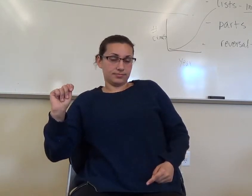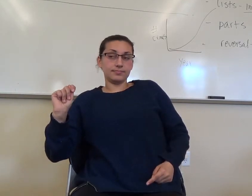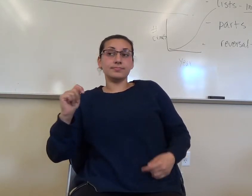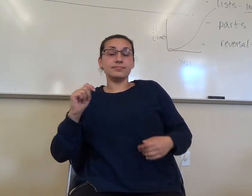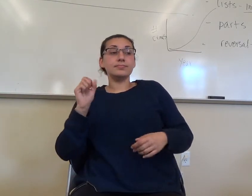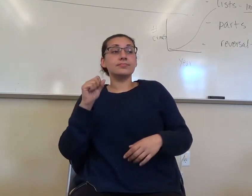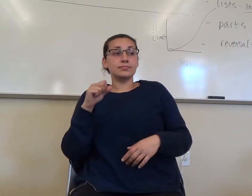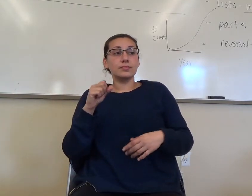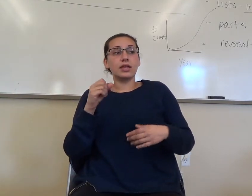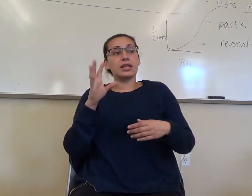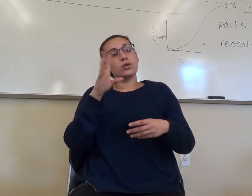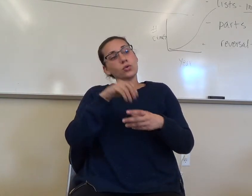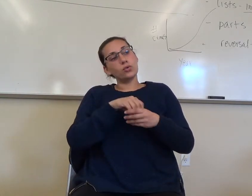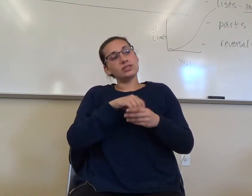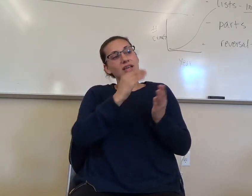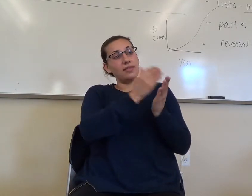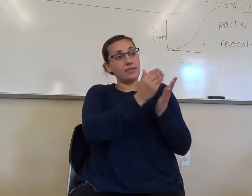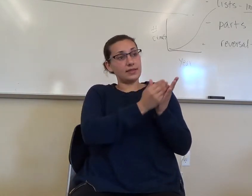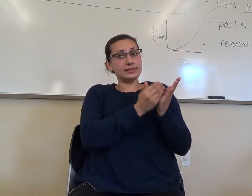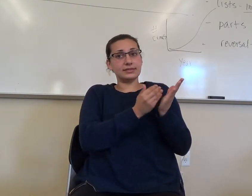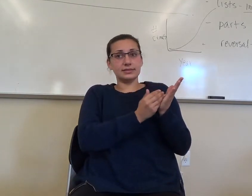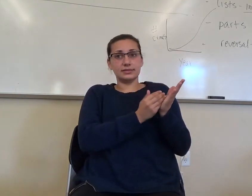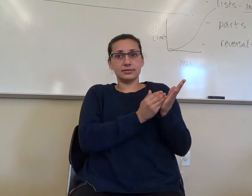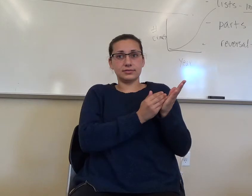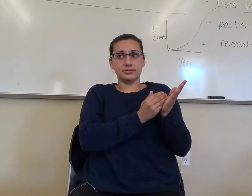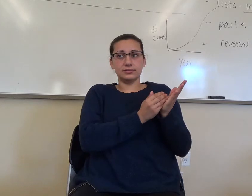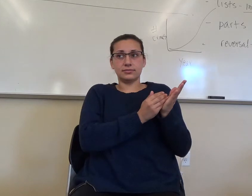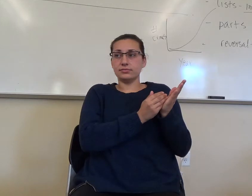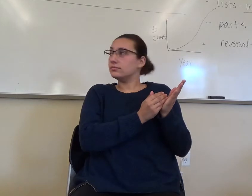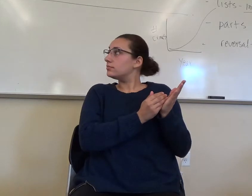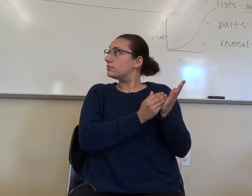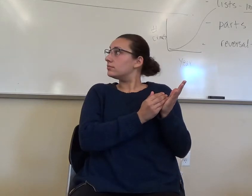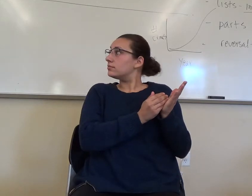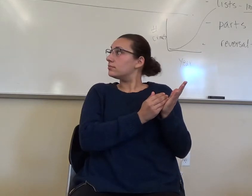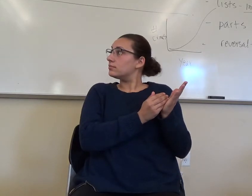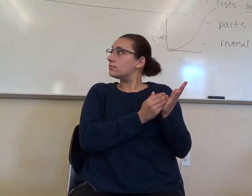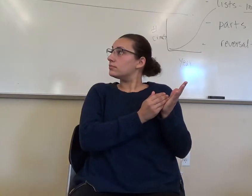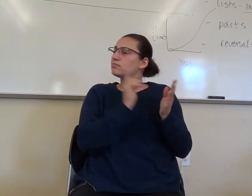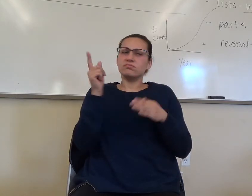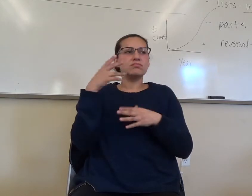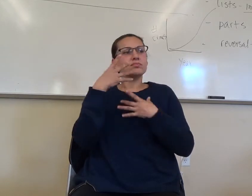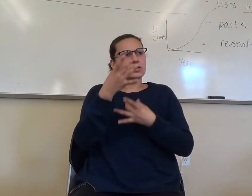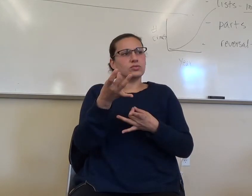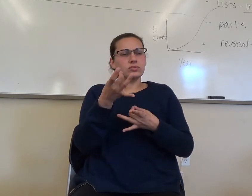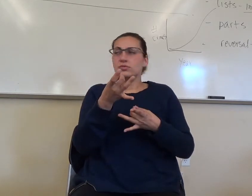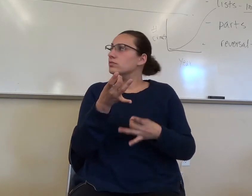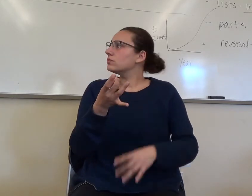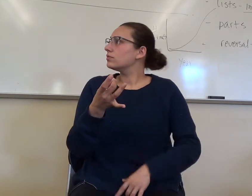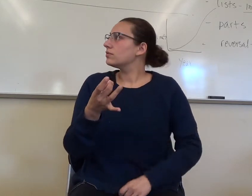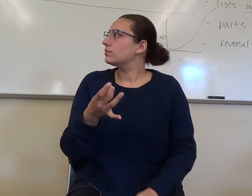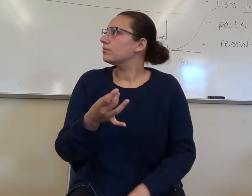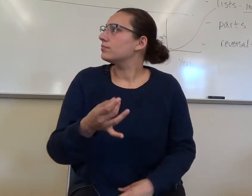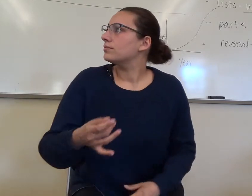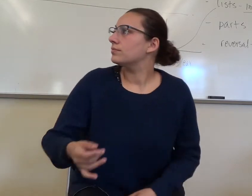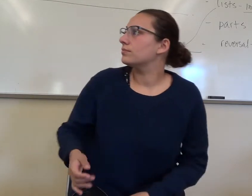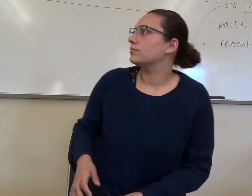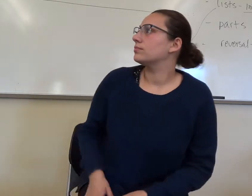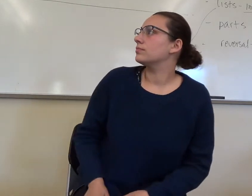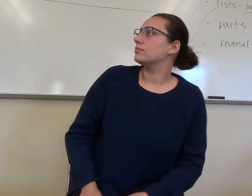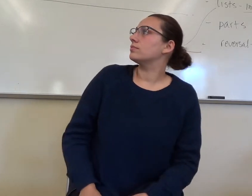now, that this is interesting. This is, we're going to get into organization, the